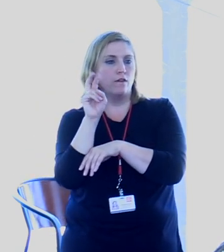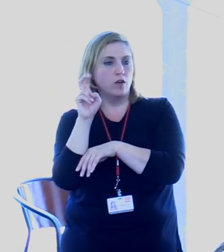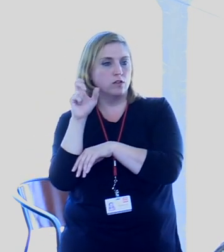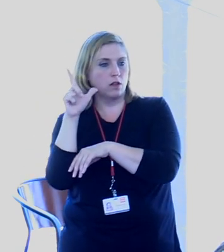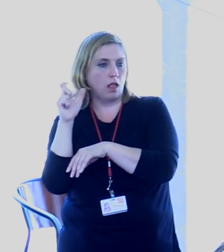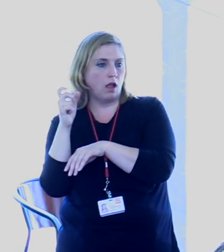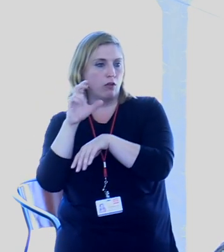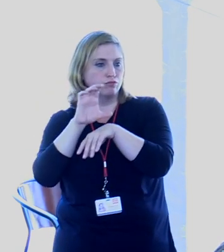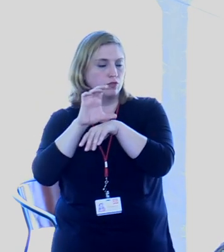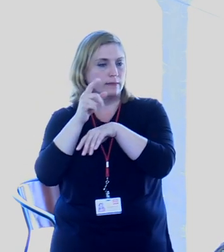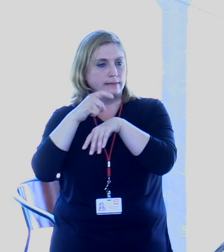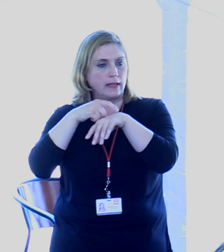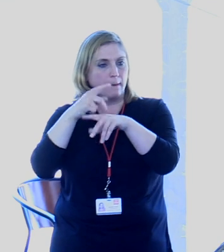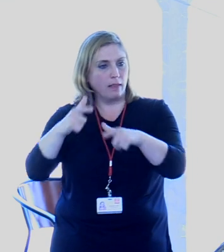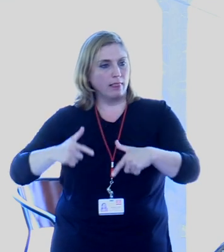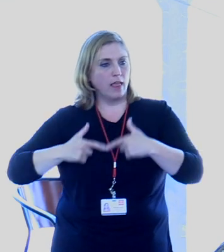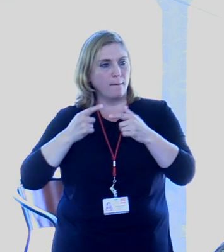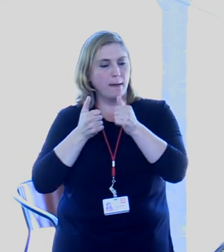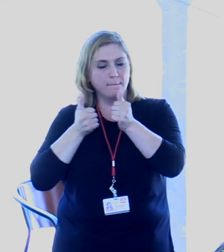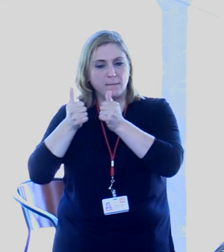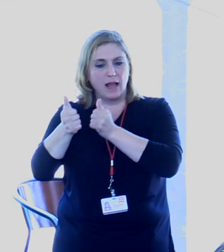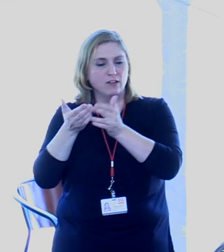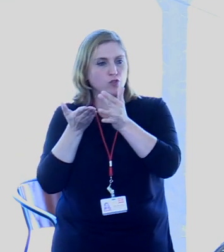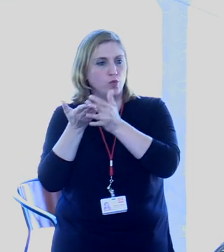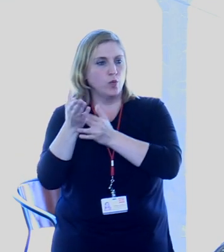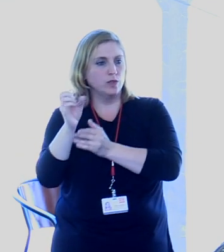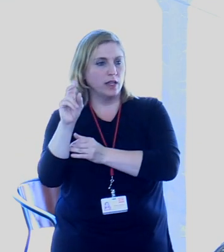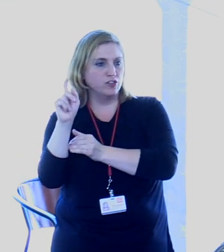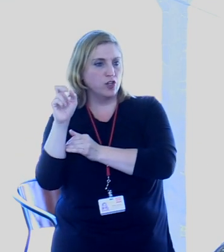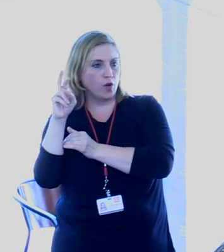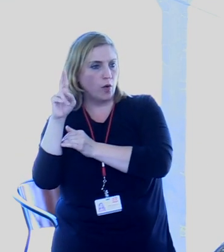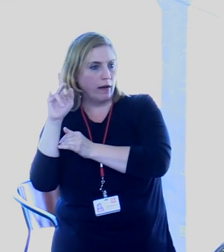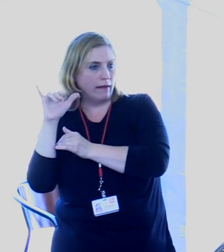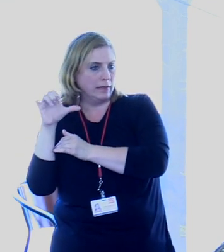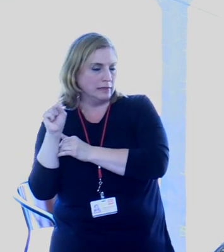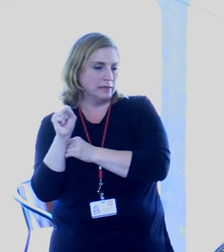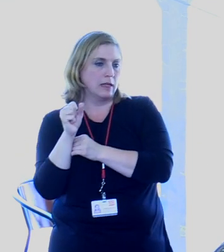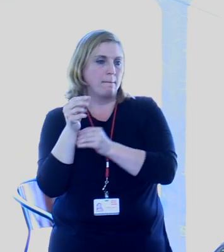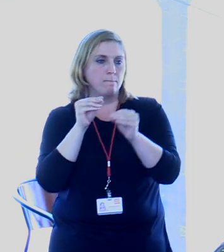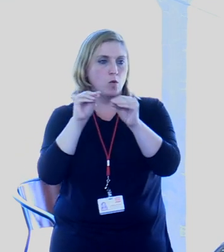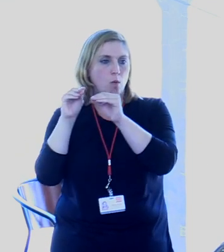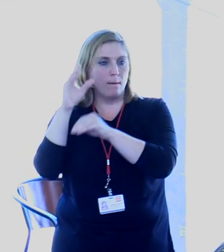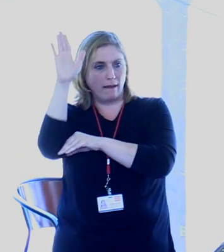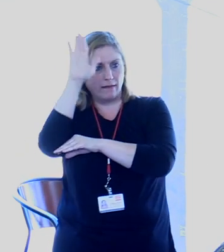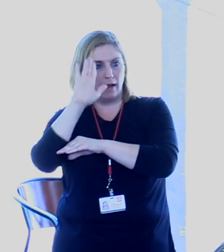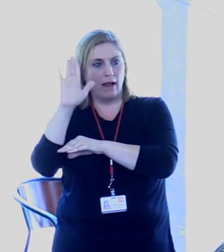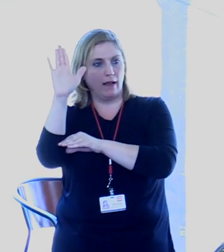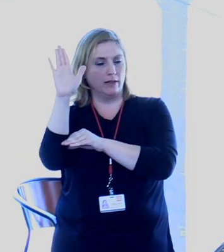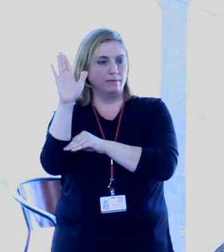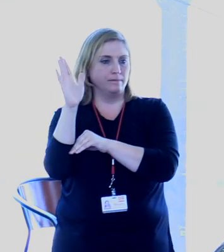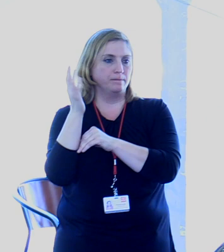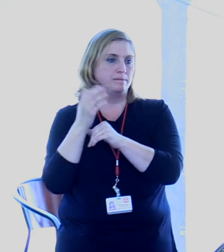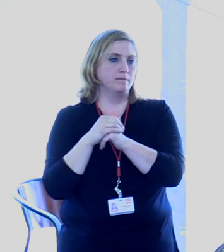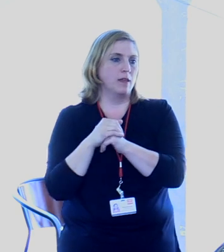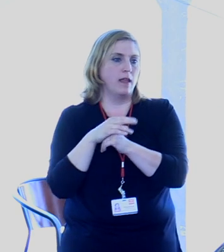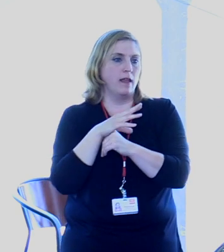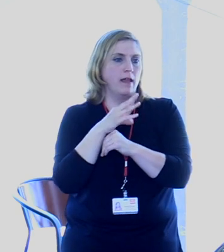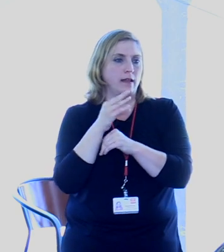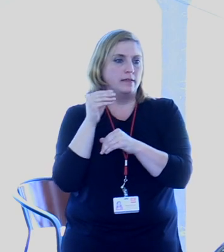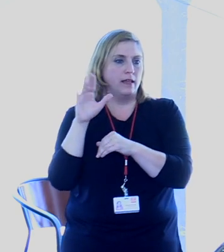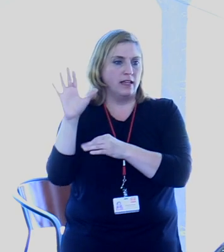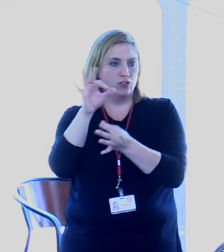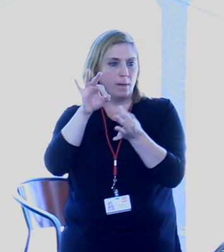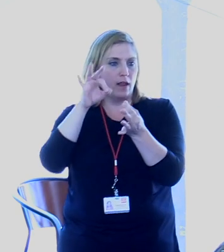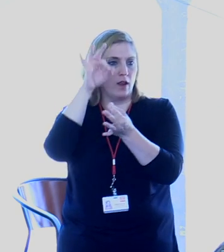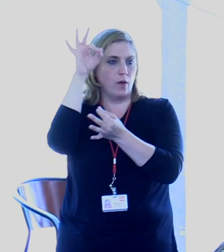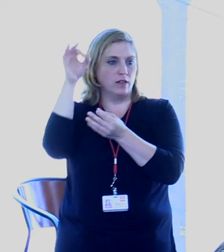not just the universal church in the time when they live, but pass through the centuries. Okay, this is someone being moved by God, proportionate to God and to his